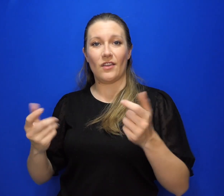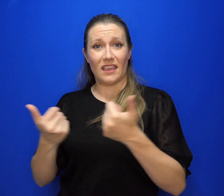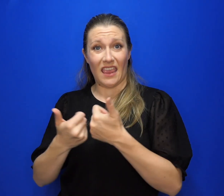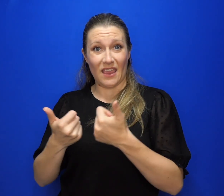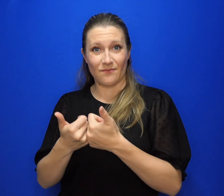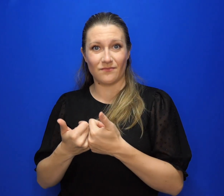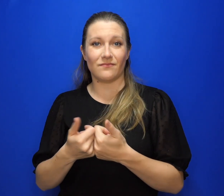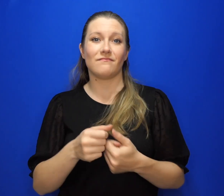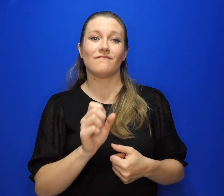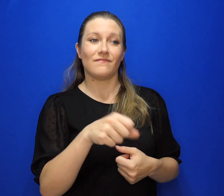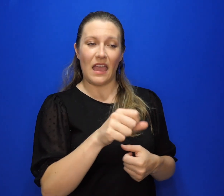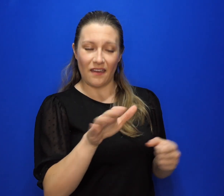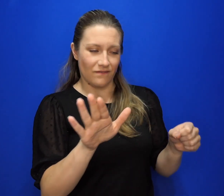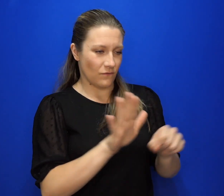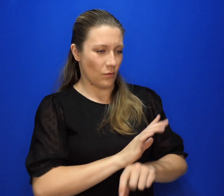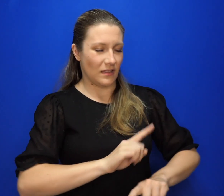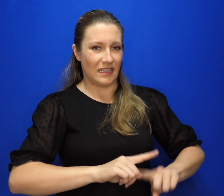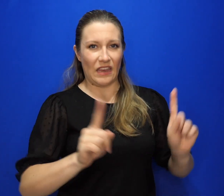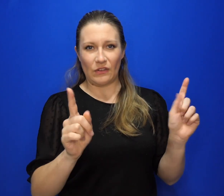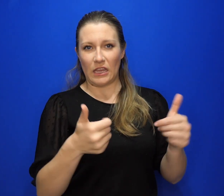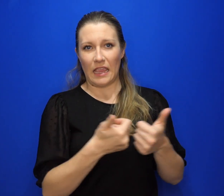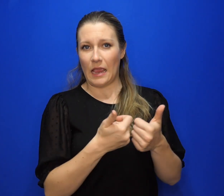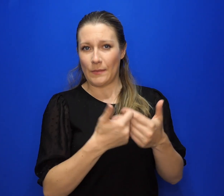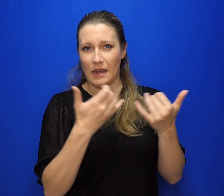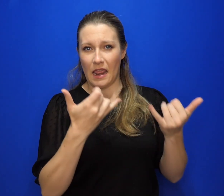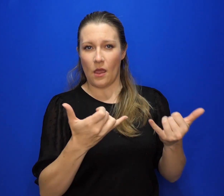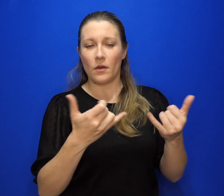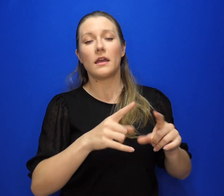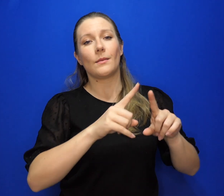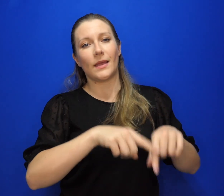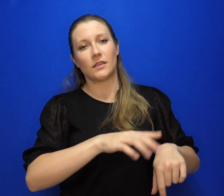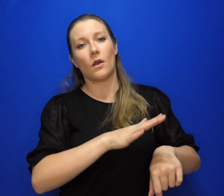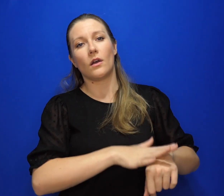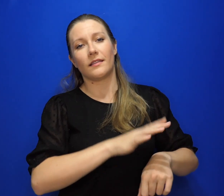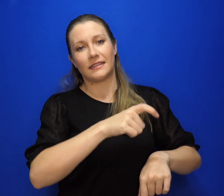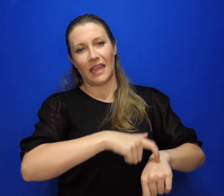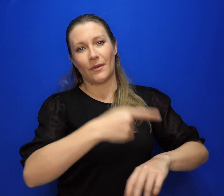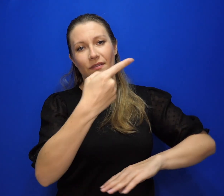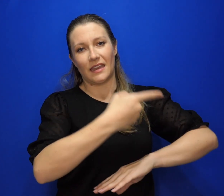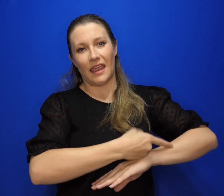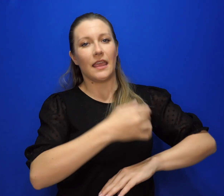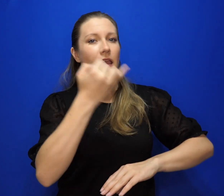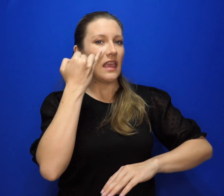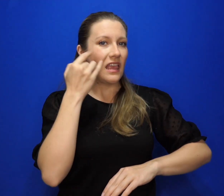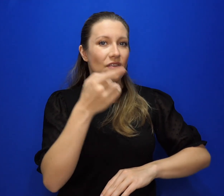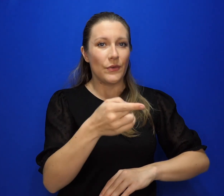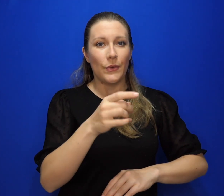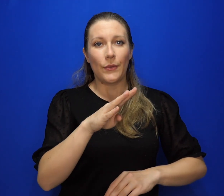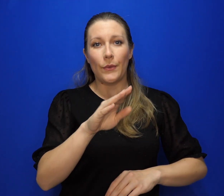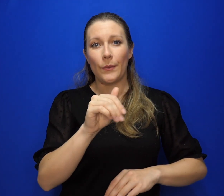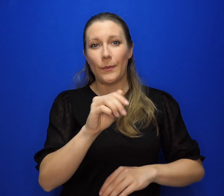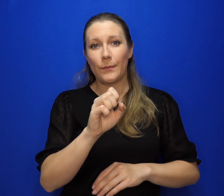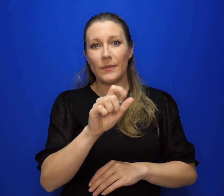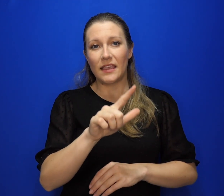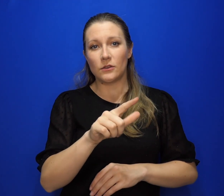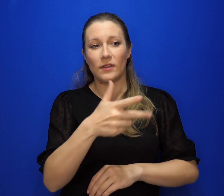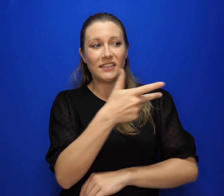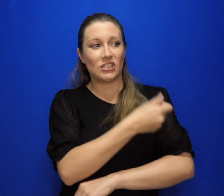not, yeah. It would be a completely different. And again, depending on the time of day, if you're a basal dose